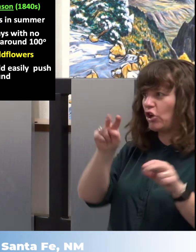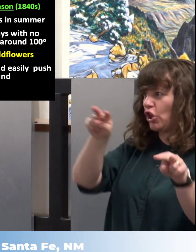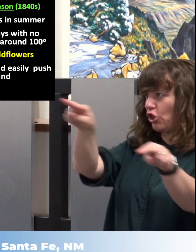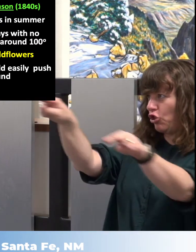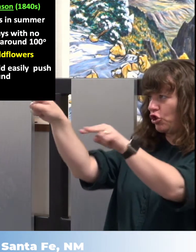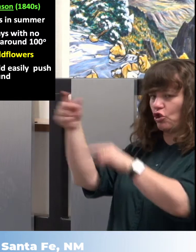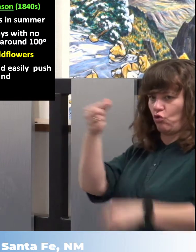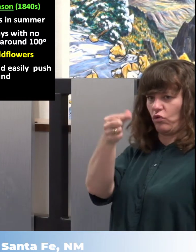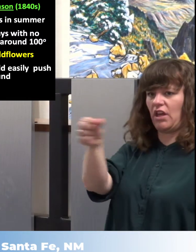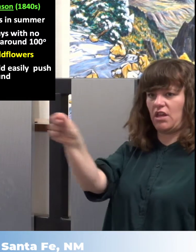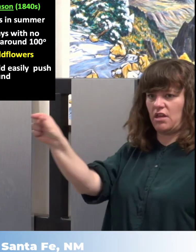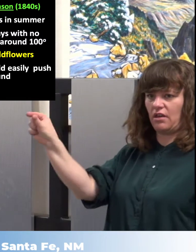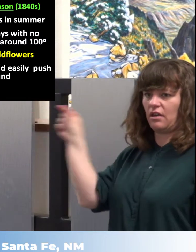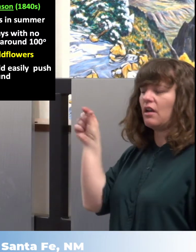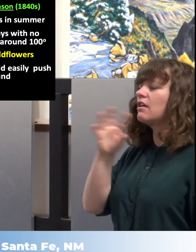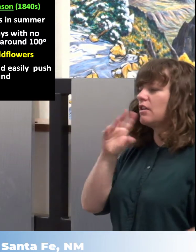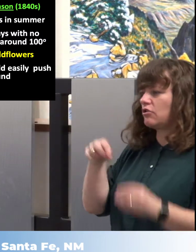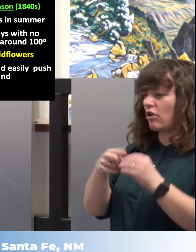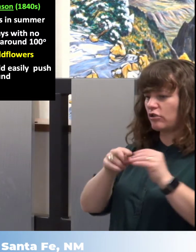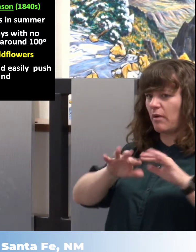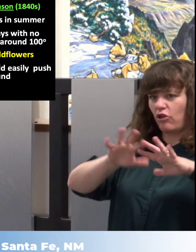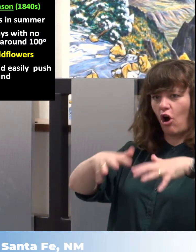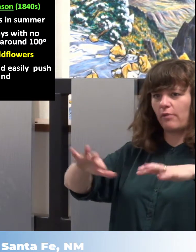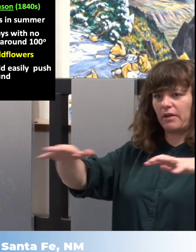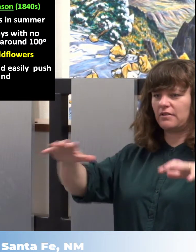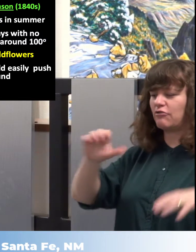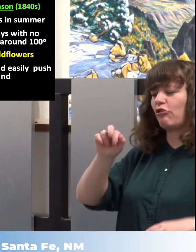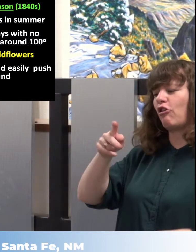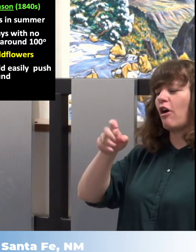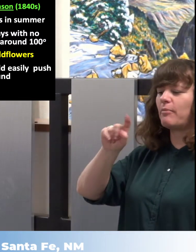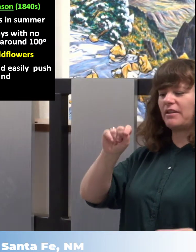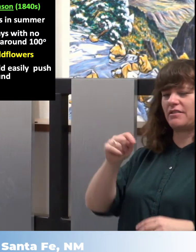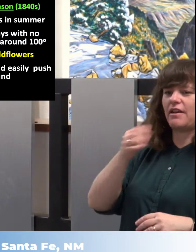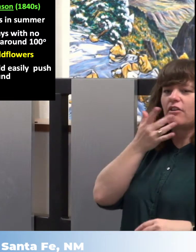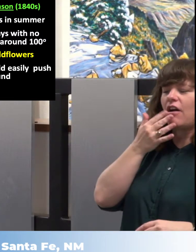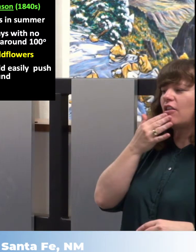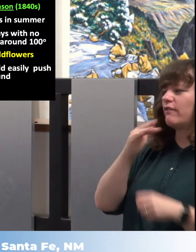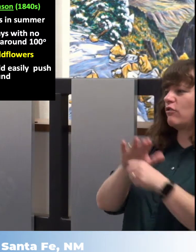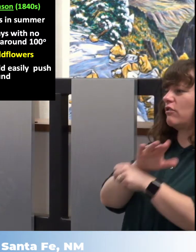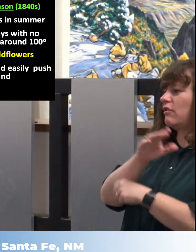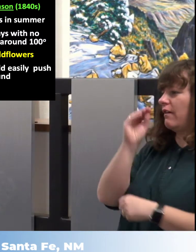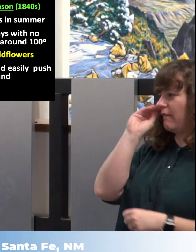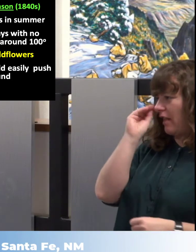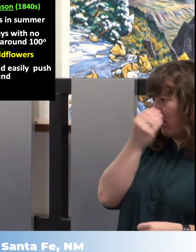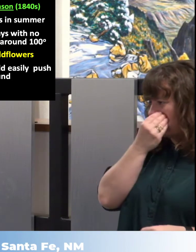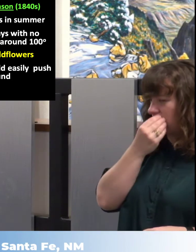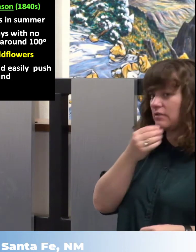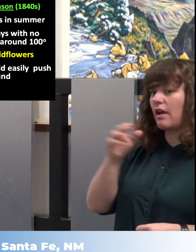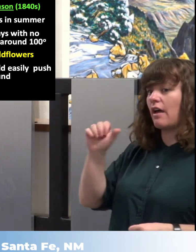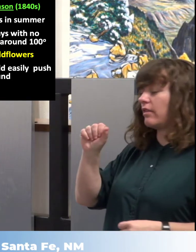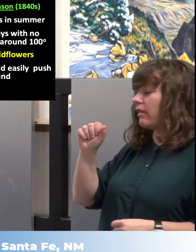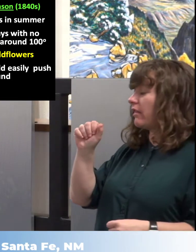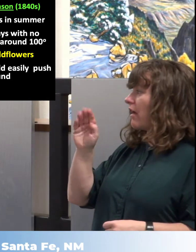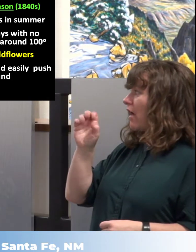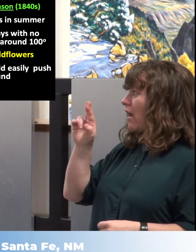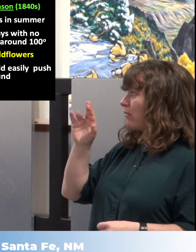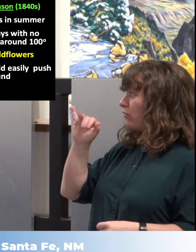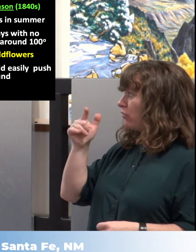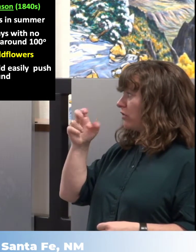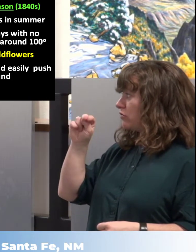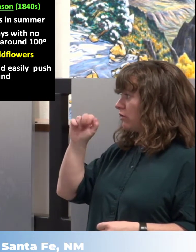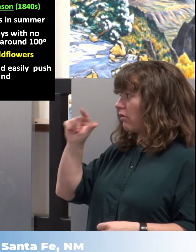And he also talked about the carpets of colourful wildflowers and the fact that Aboriginal people were harvesting tubers